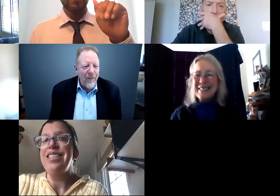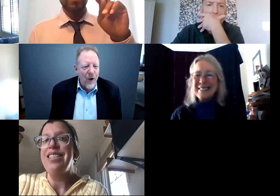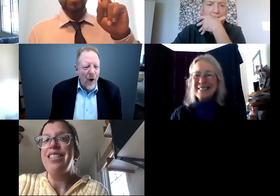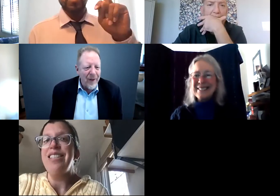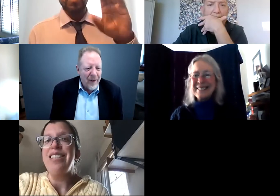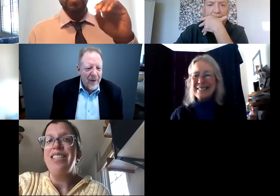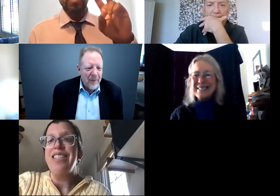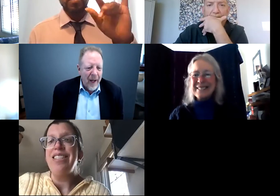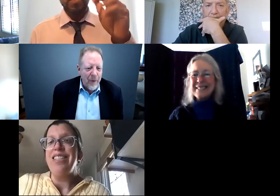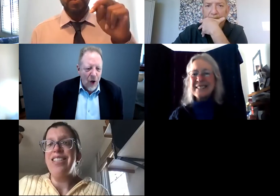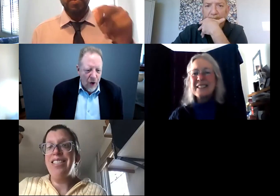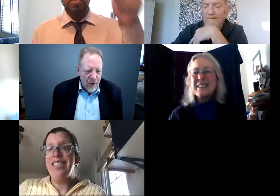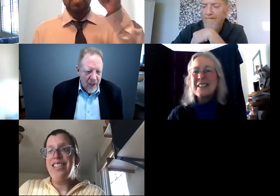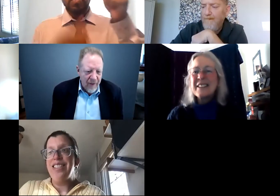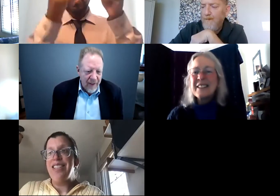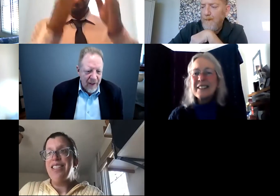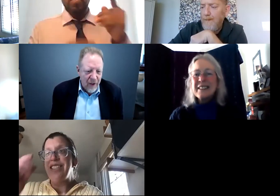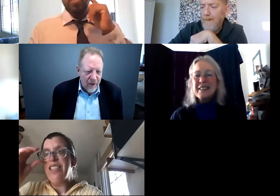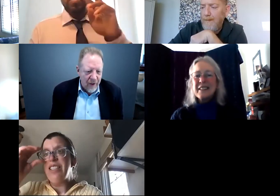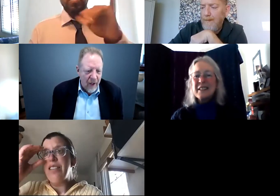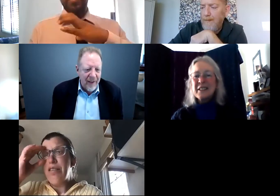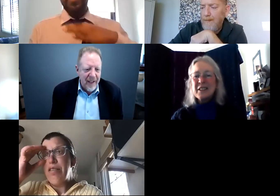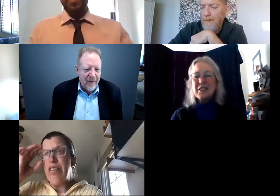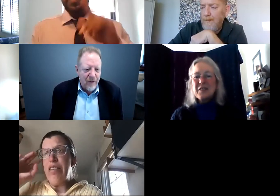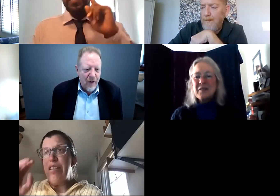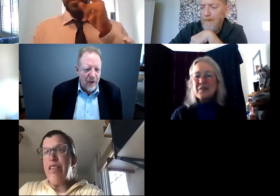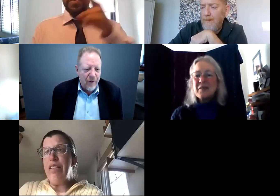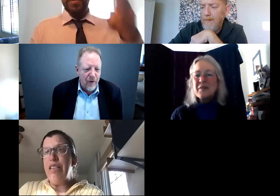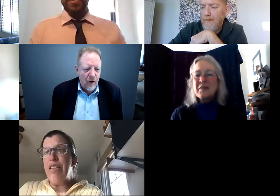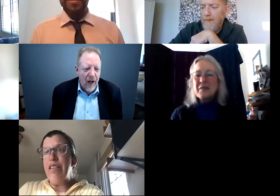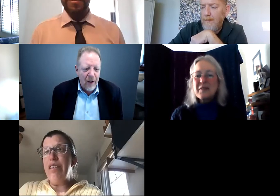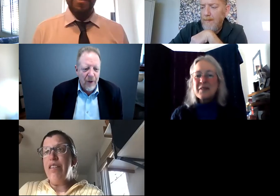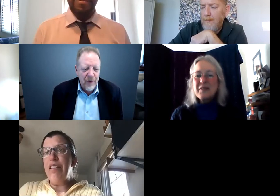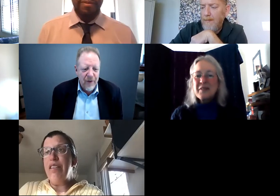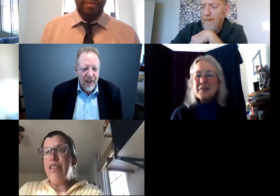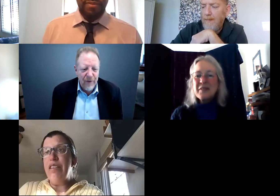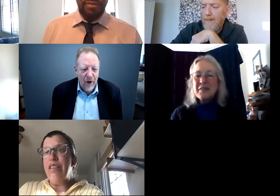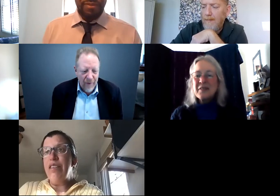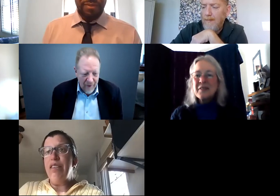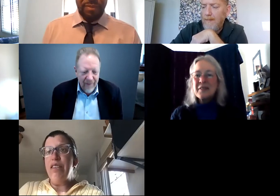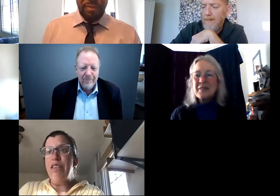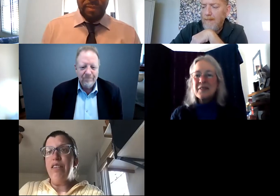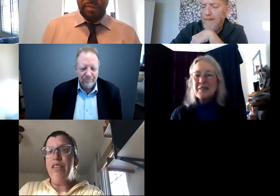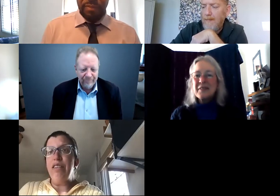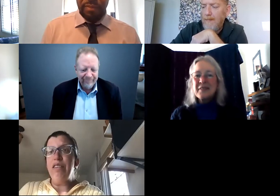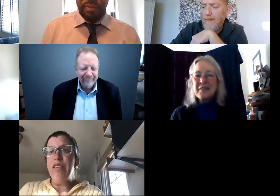Hello, everyone. My name is Ernest Covington III. I'm the Executive Director for the Rhode Island Commission for the Deaf and Hard of